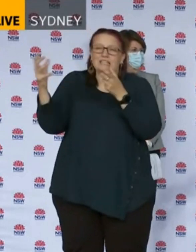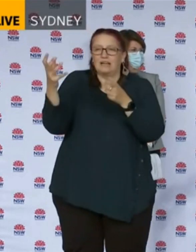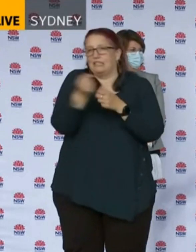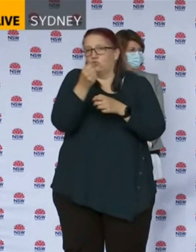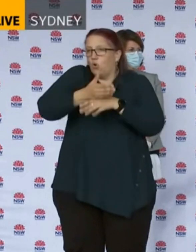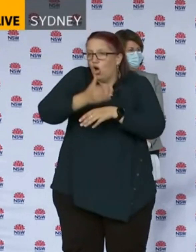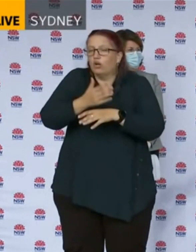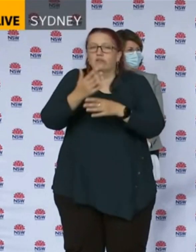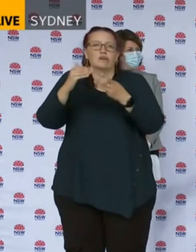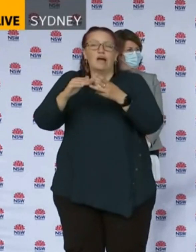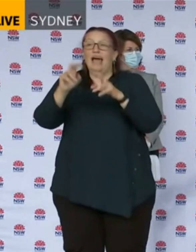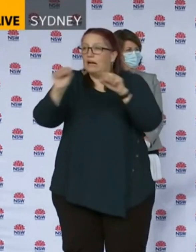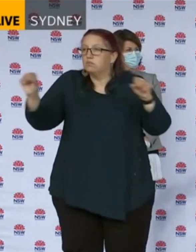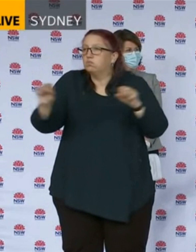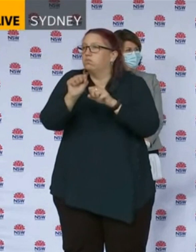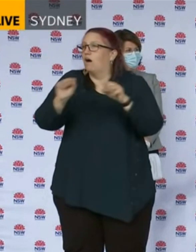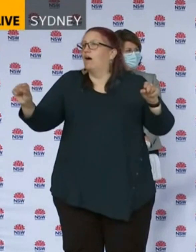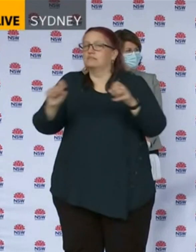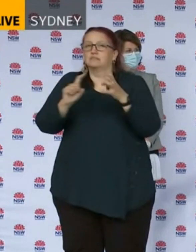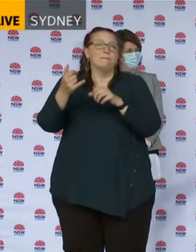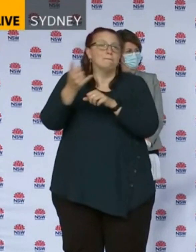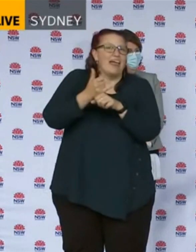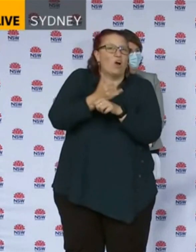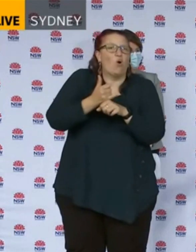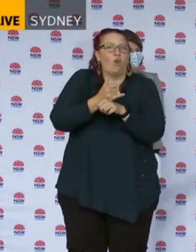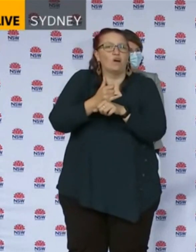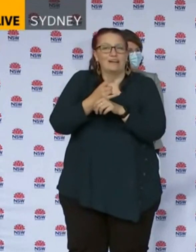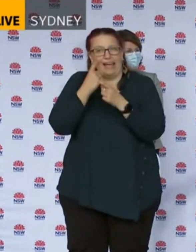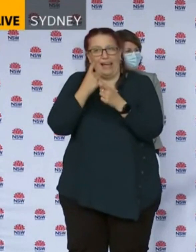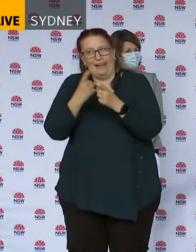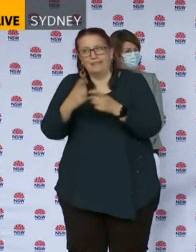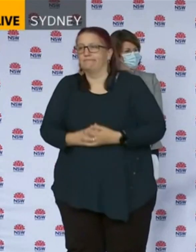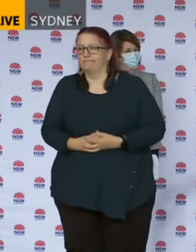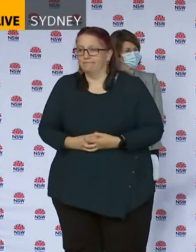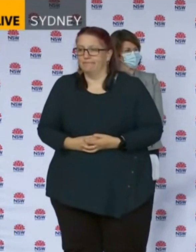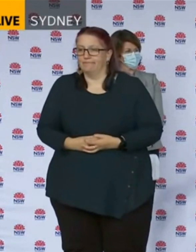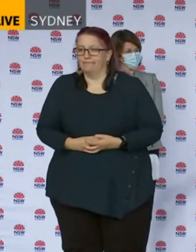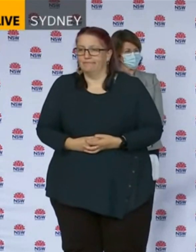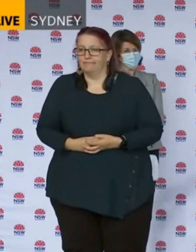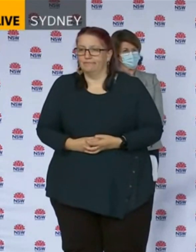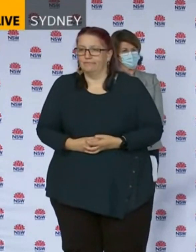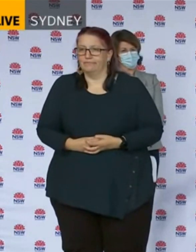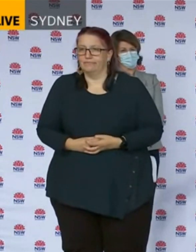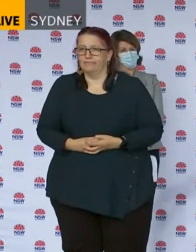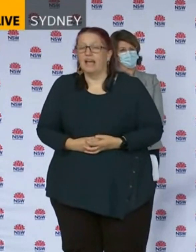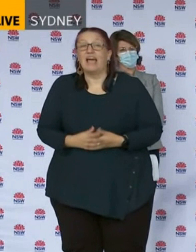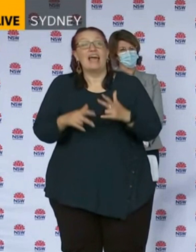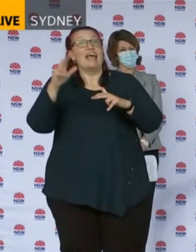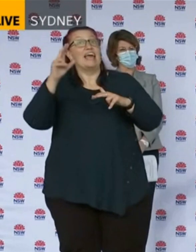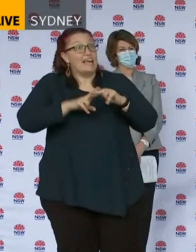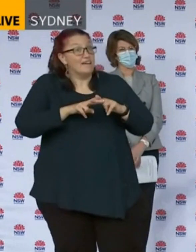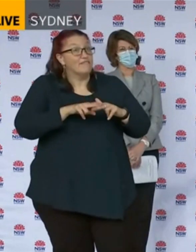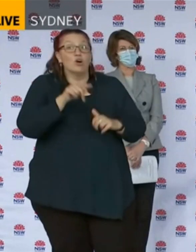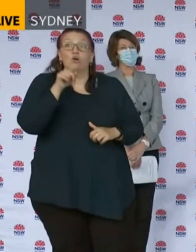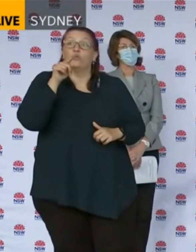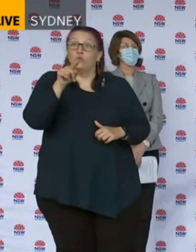those categories, you need to seek medical care. If you are a close contact, it is important that